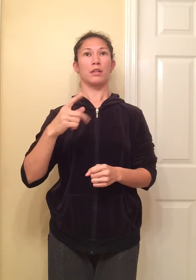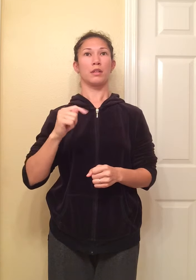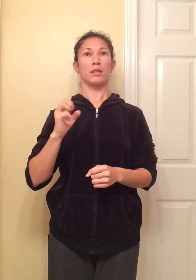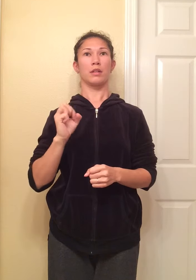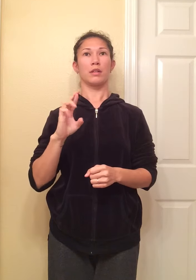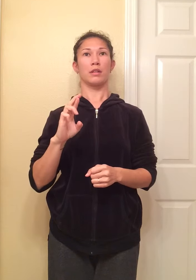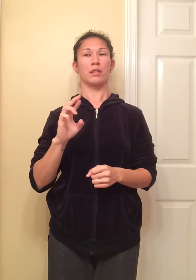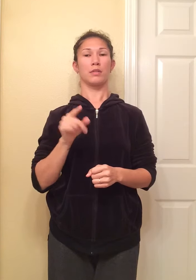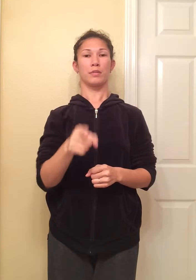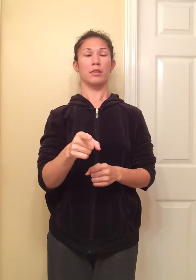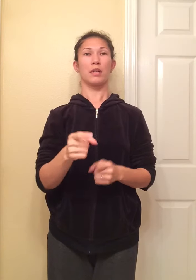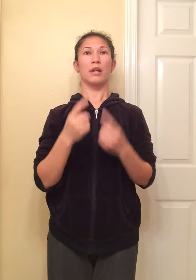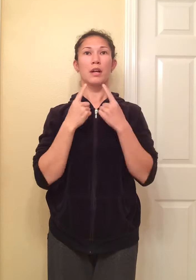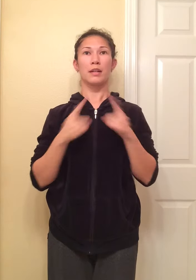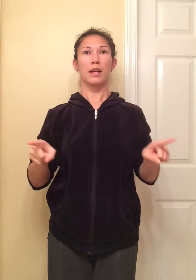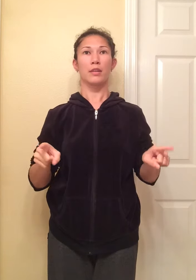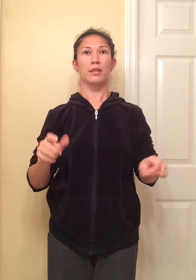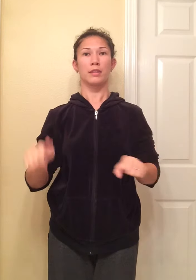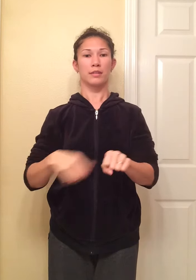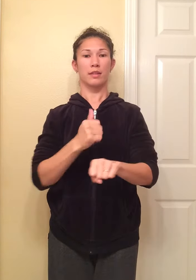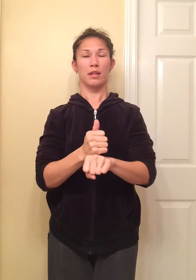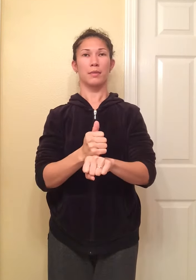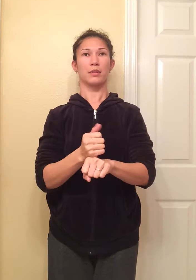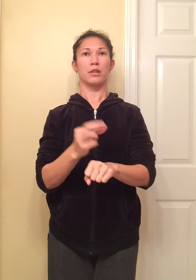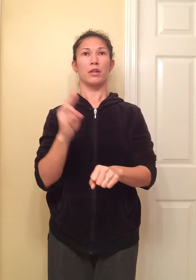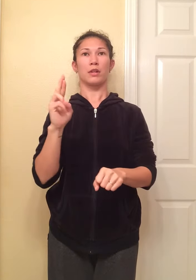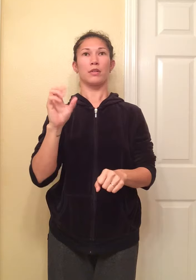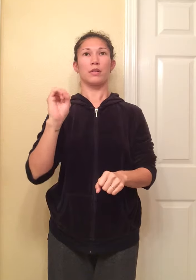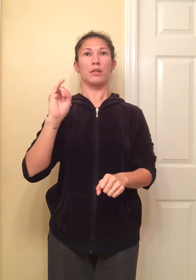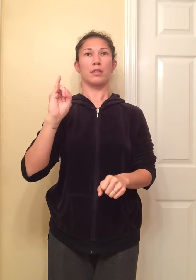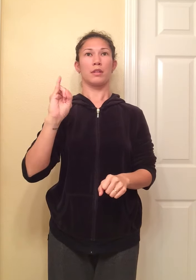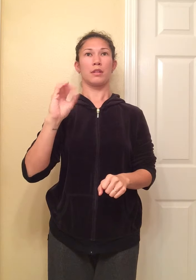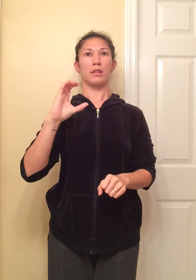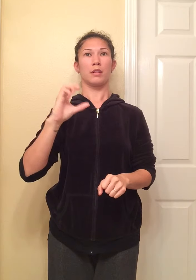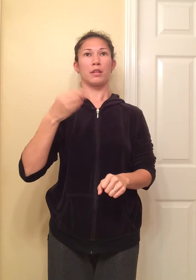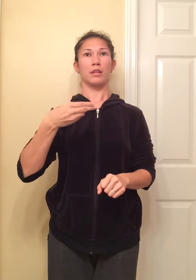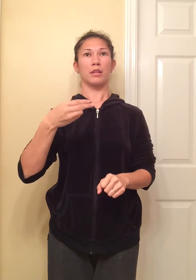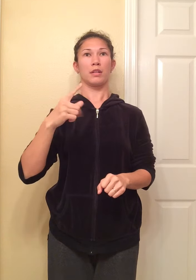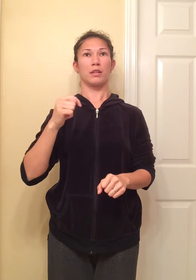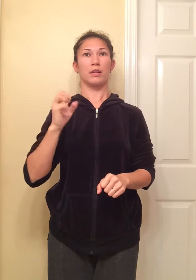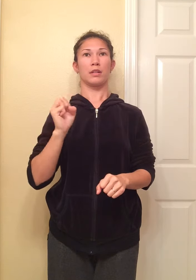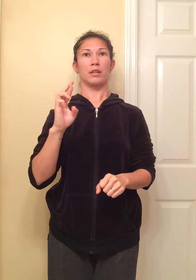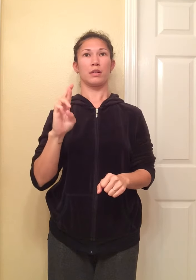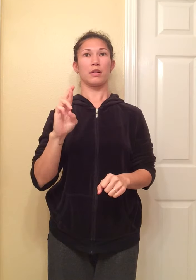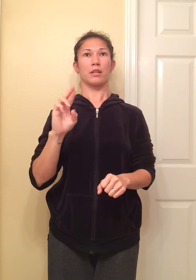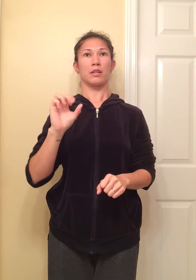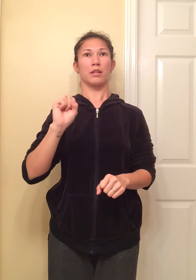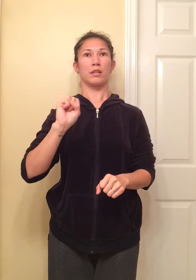The accuracy of this scale is absolute, always giving exact and true measurements.